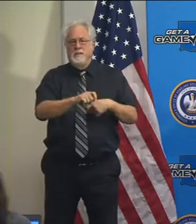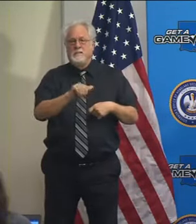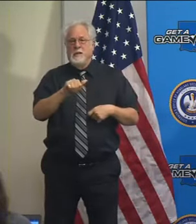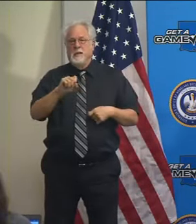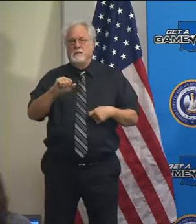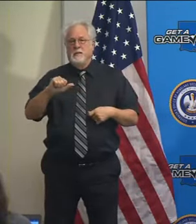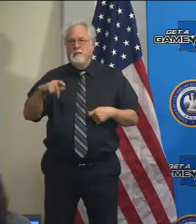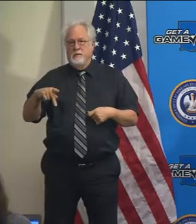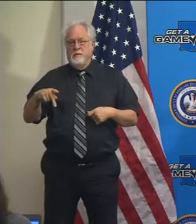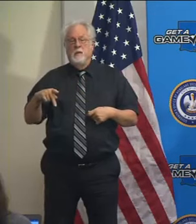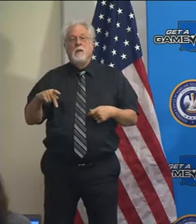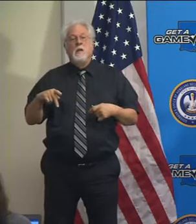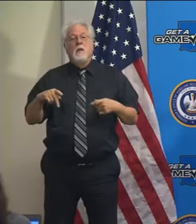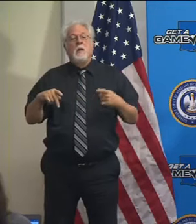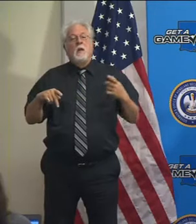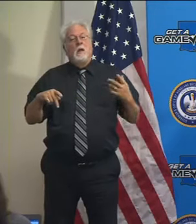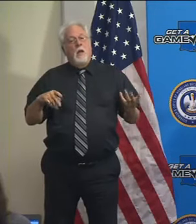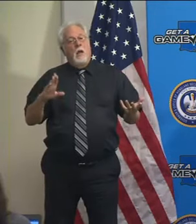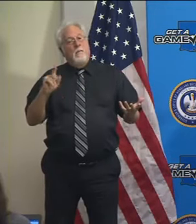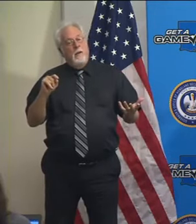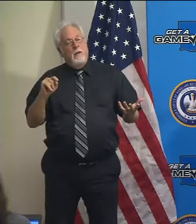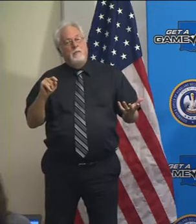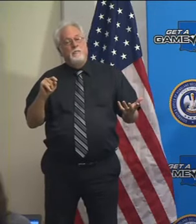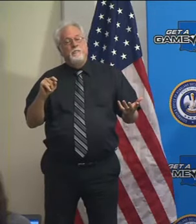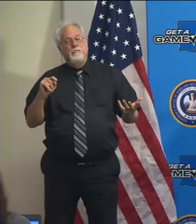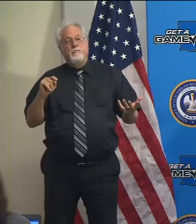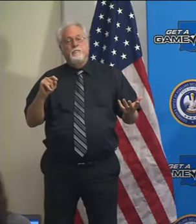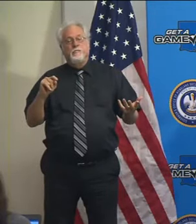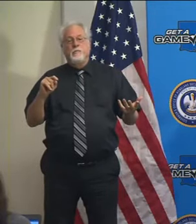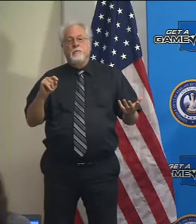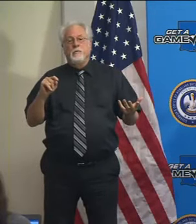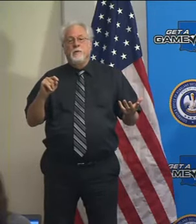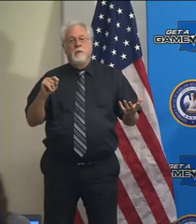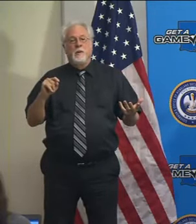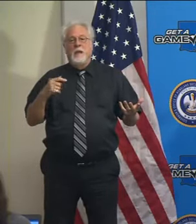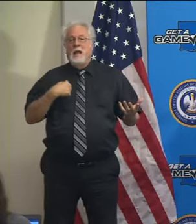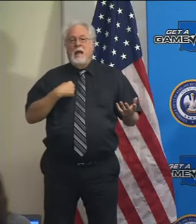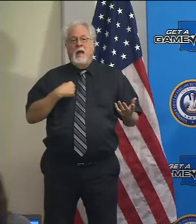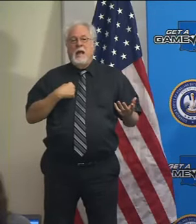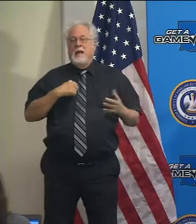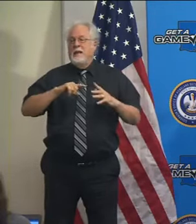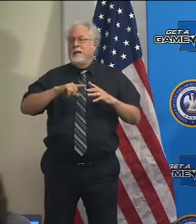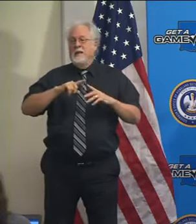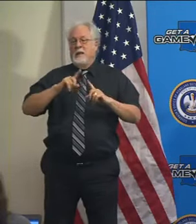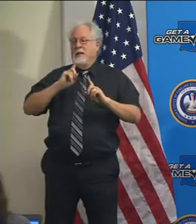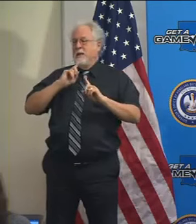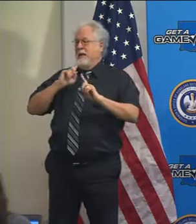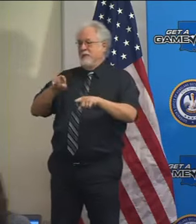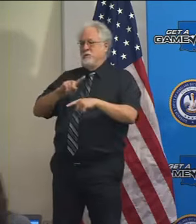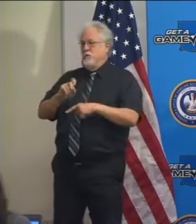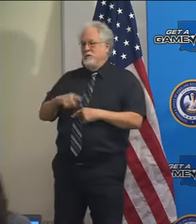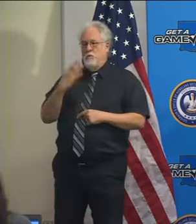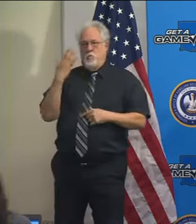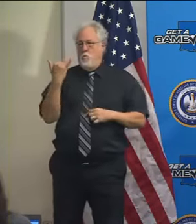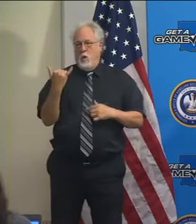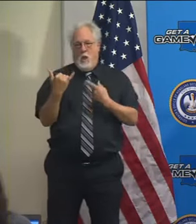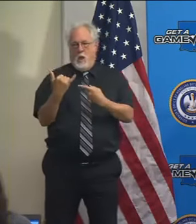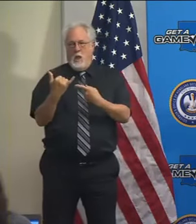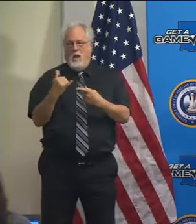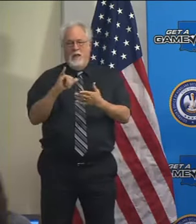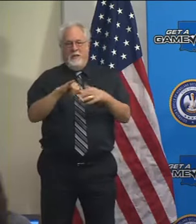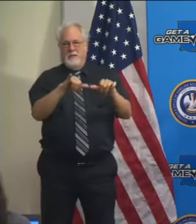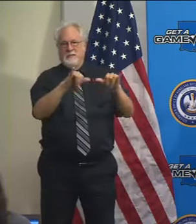as possible as well. But I can't begin to answer the question about why a